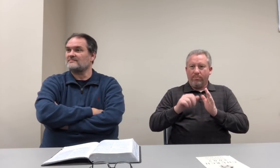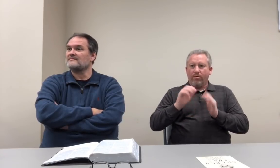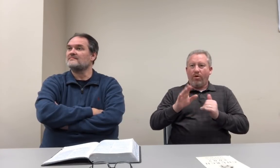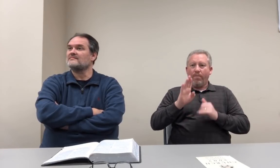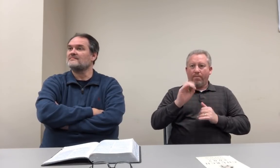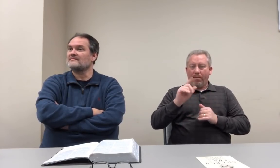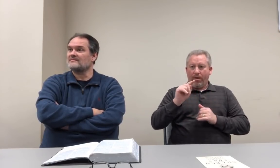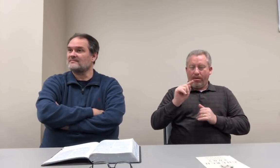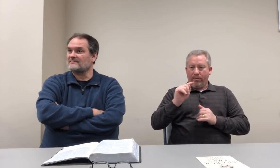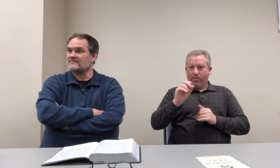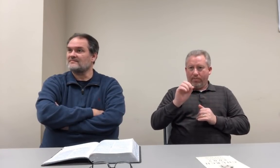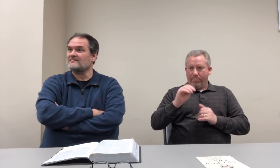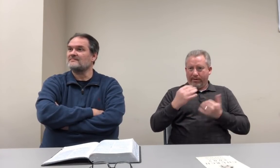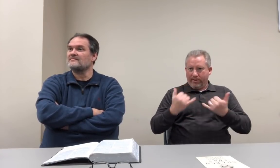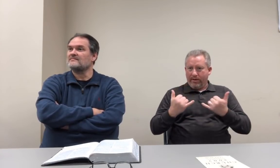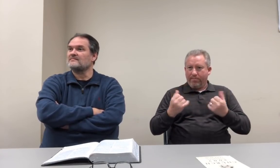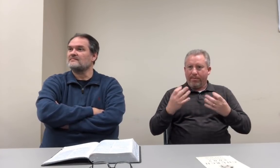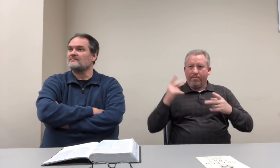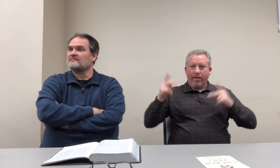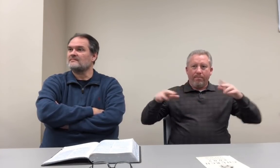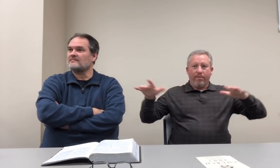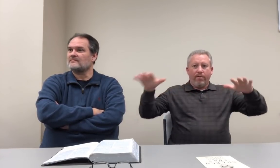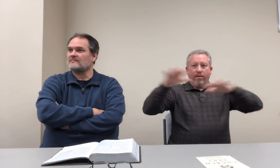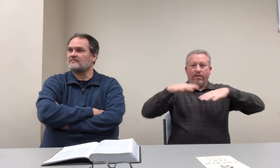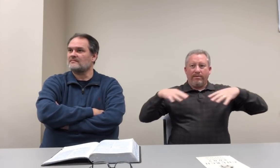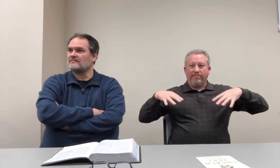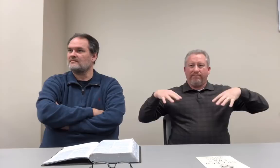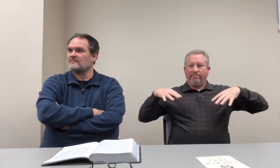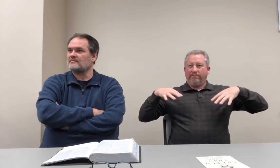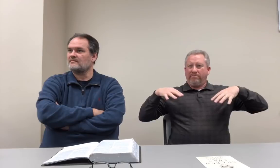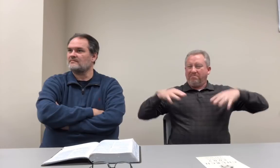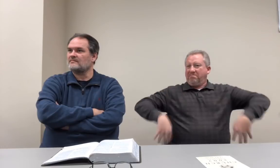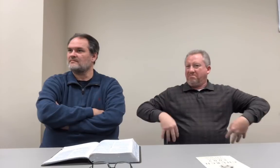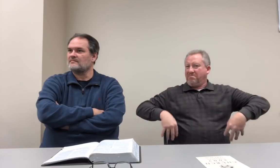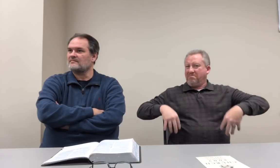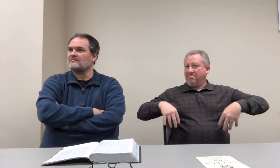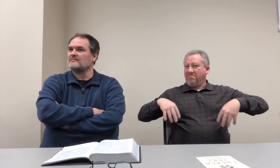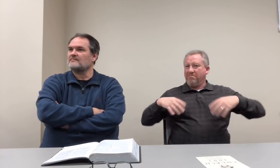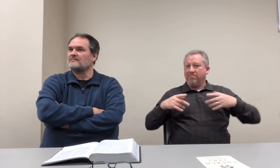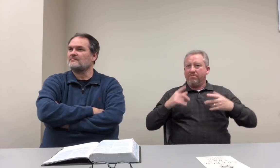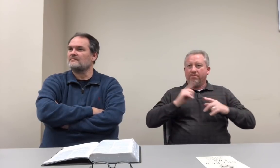of Jesus Christ. We ask that you would help us take these things to heart, that they would